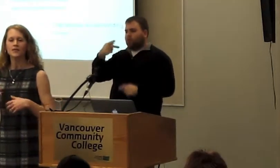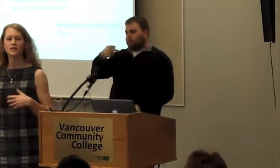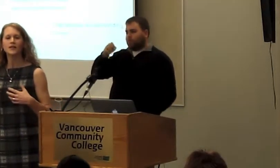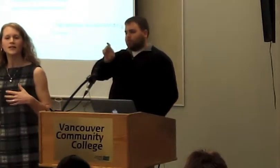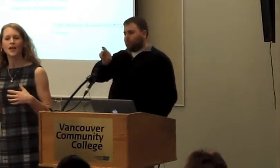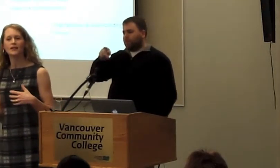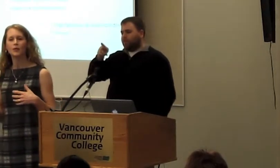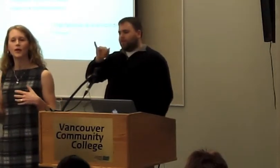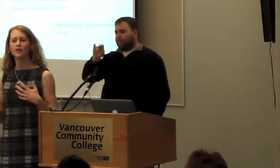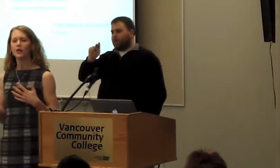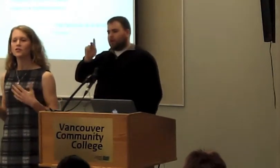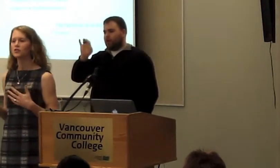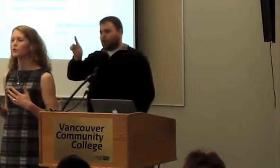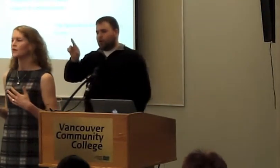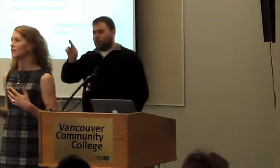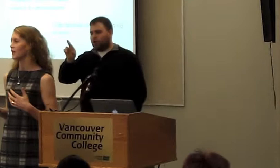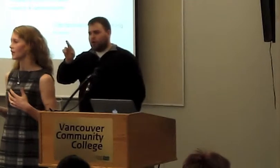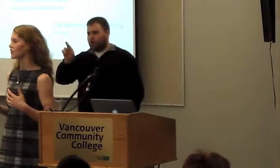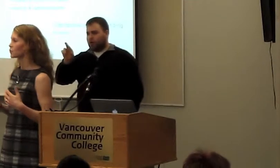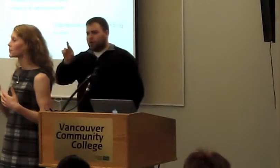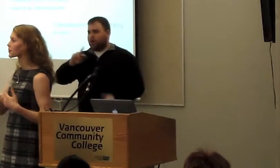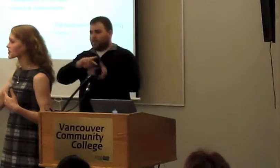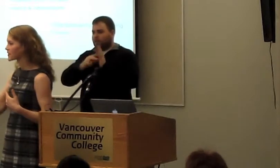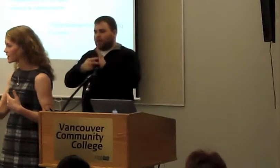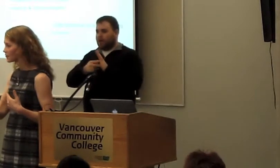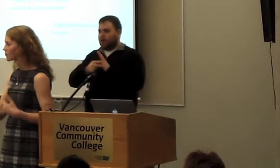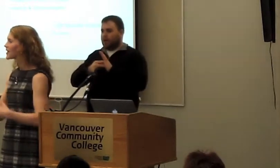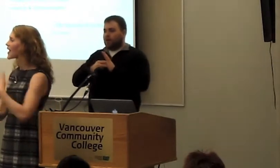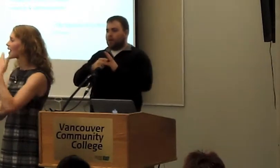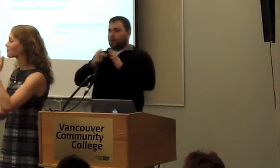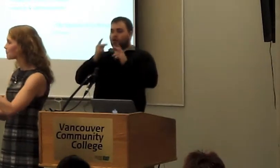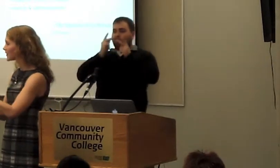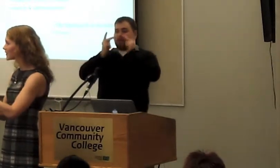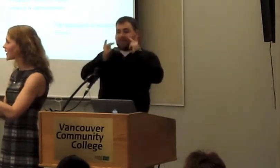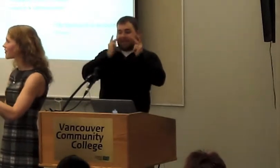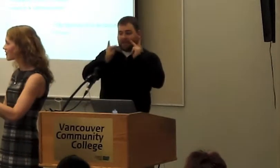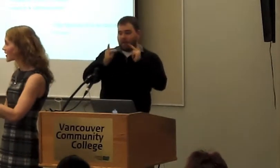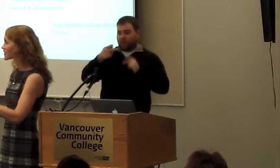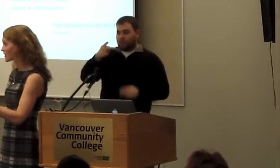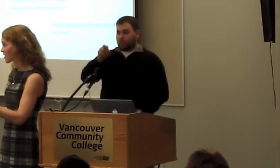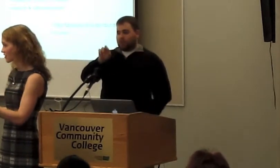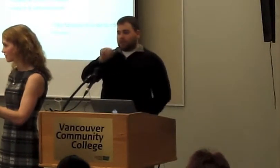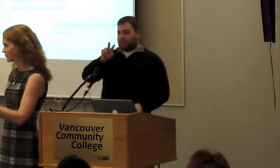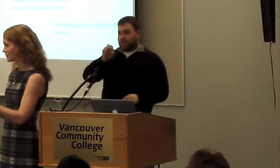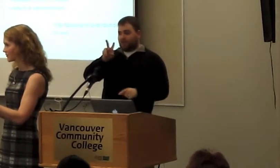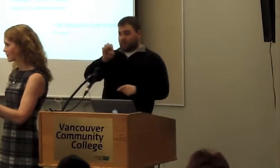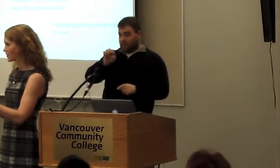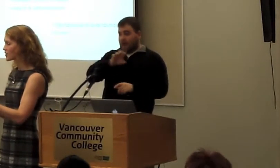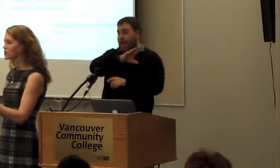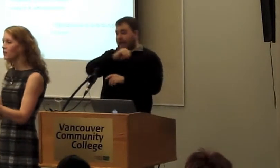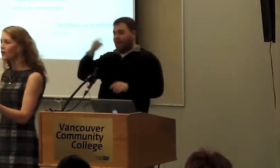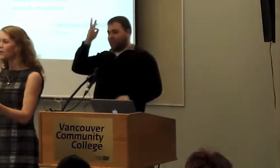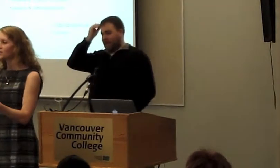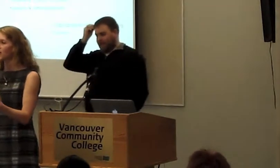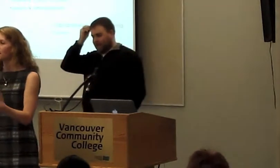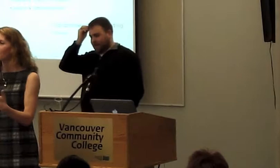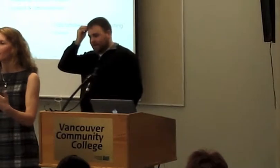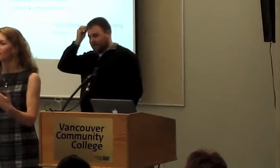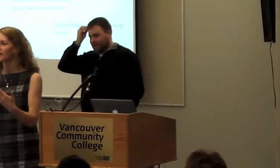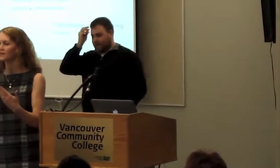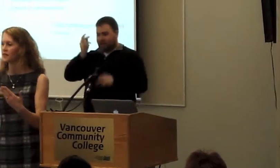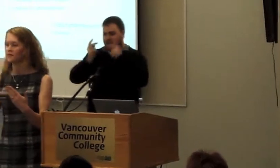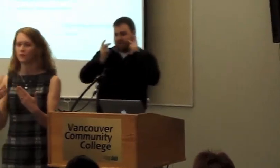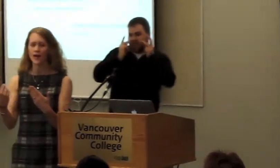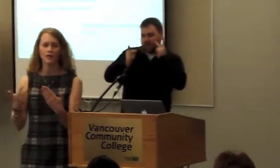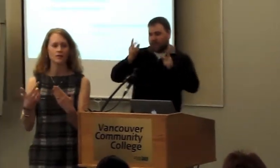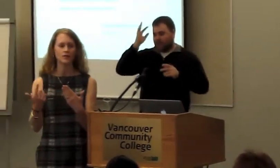term, to indicate that we are not solely thinkers. We perceive and feel and think together. So are we shaping